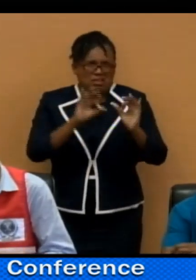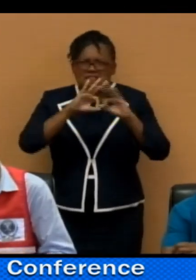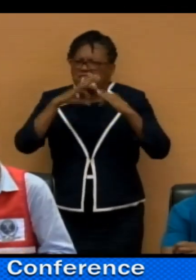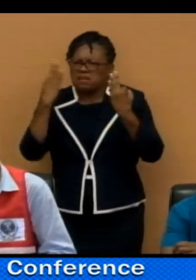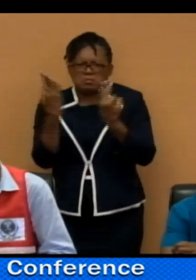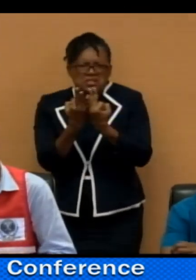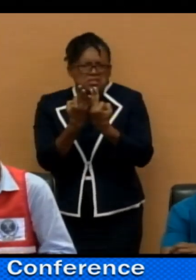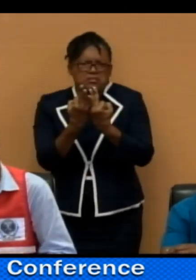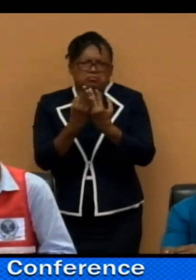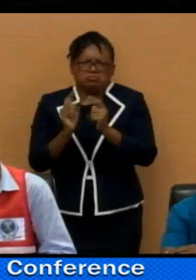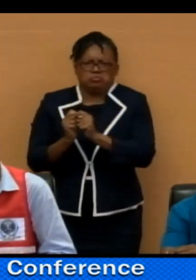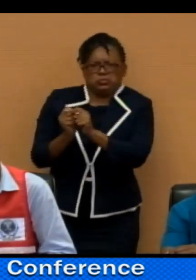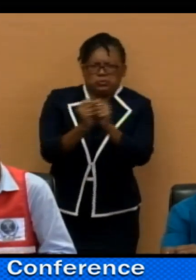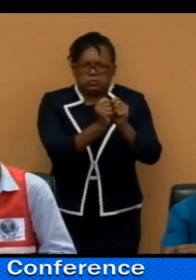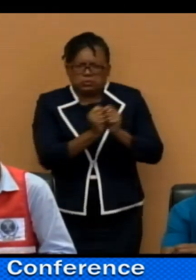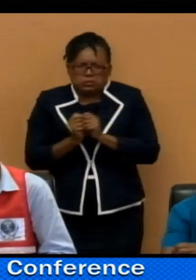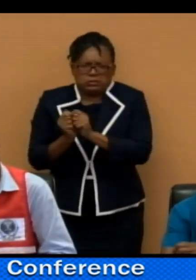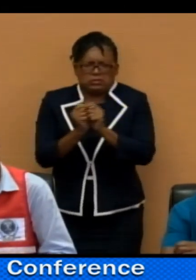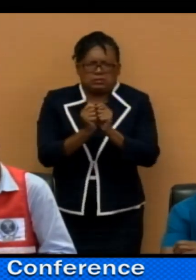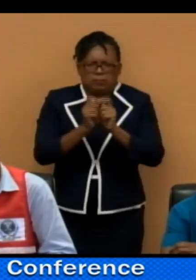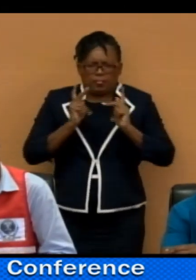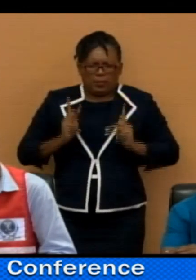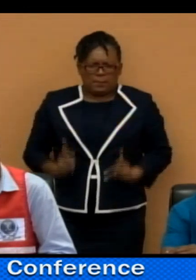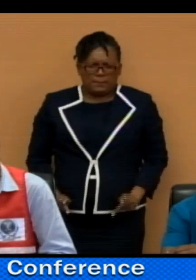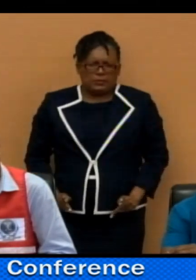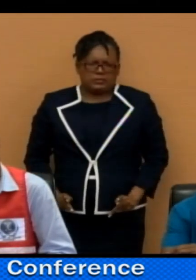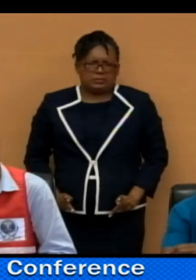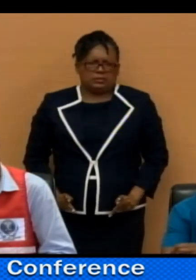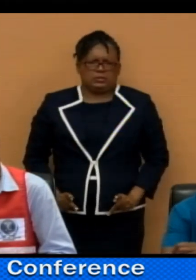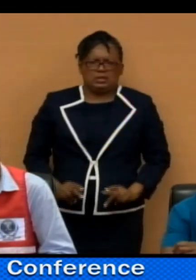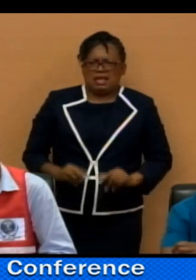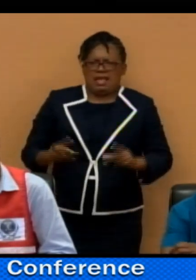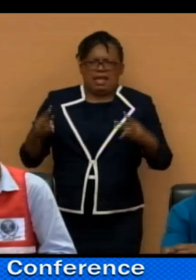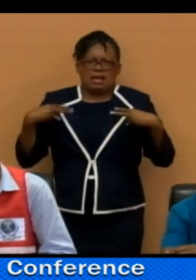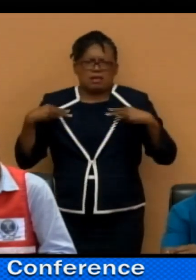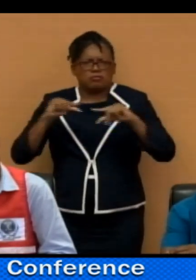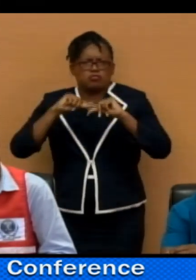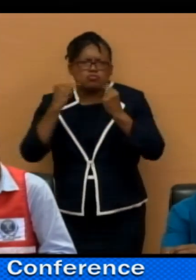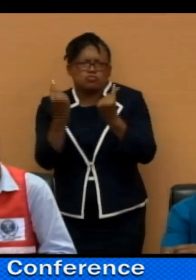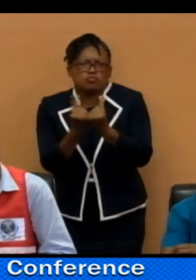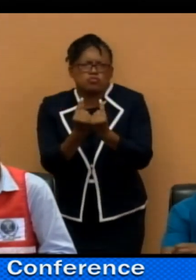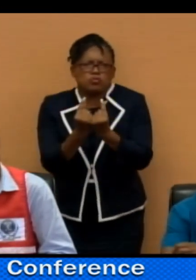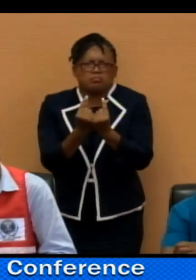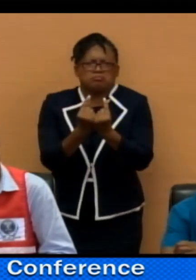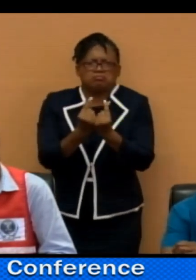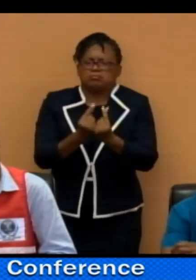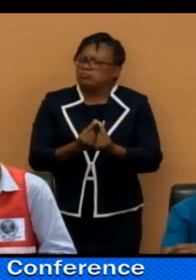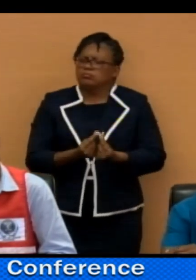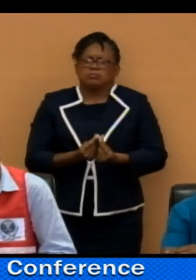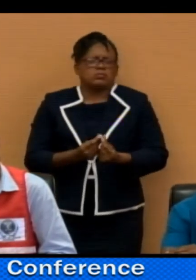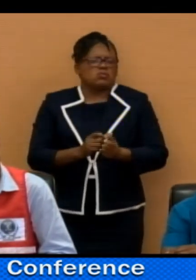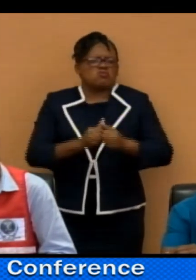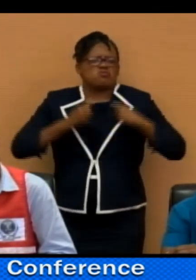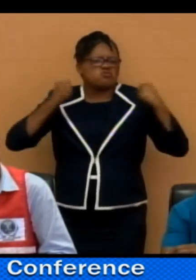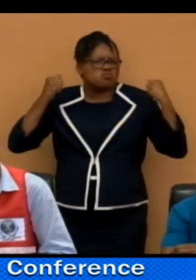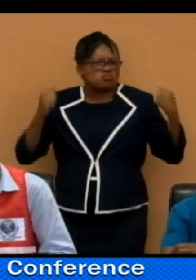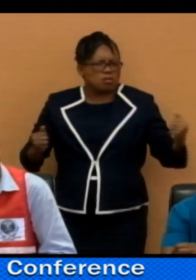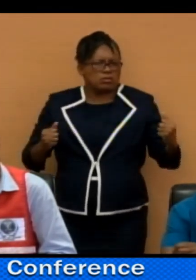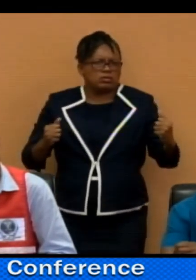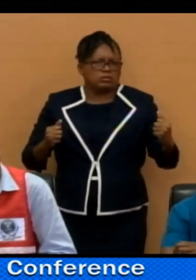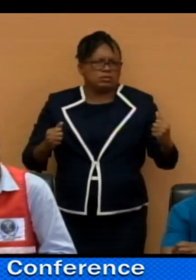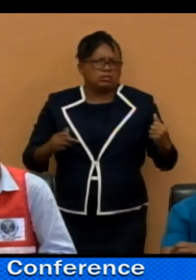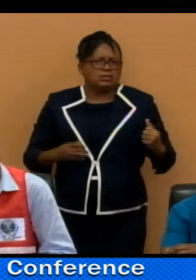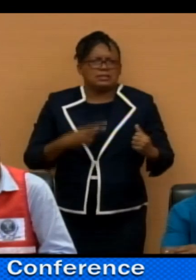congregating, persons who are still having sessions, as we call it. I am strongly advising against it.